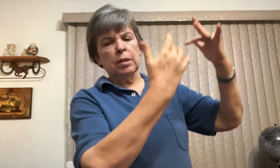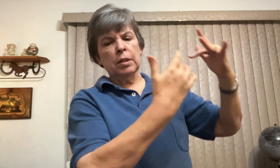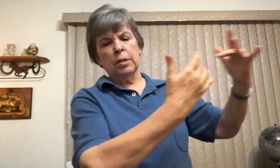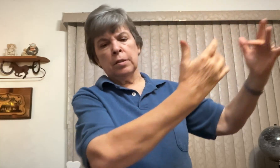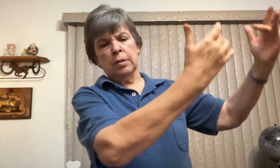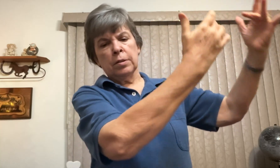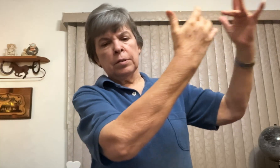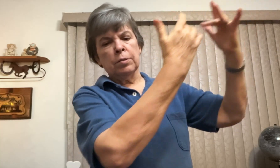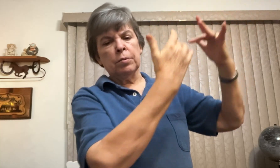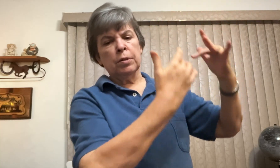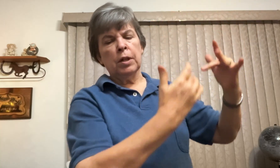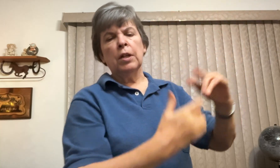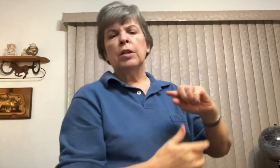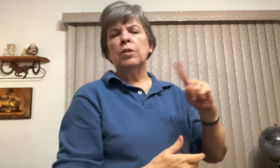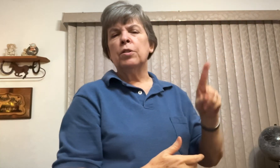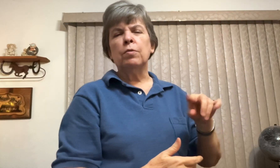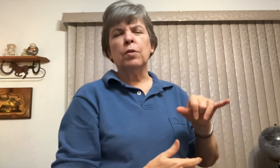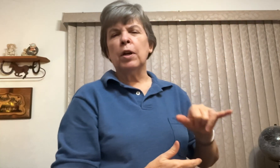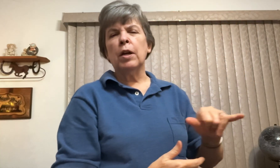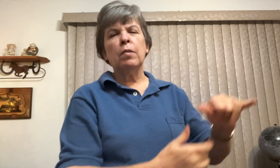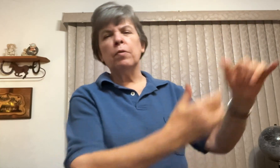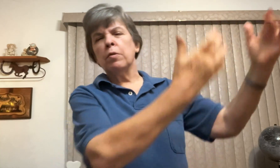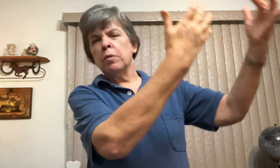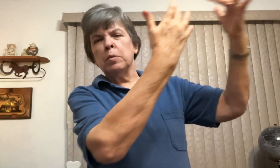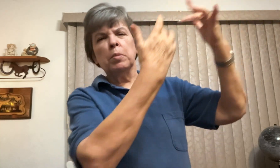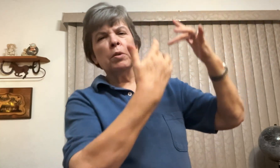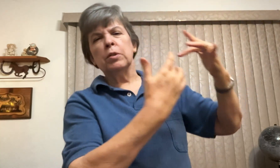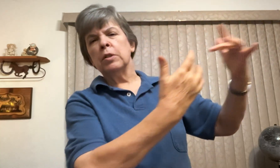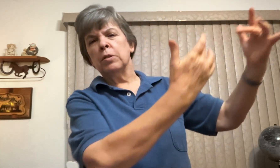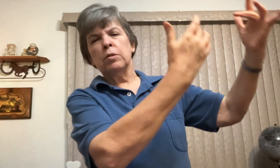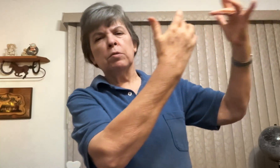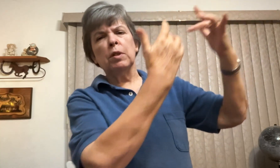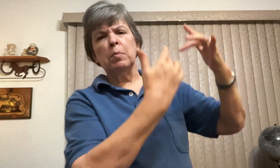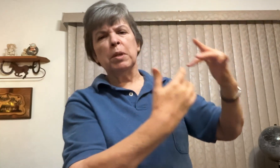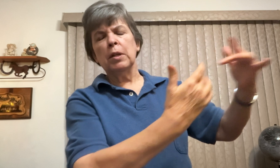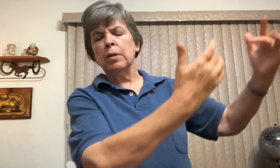endlessly. So forever this mercy is streaming.